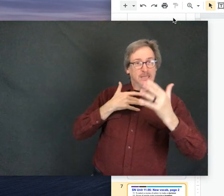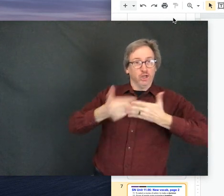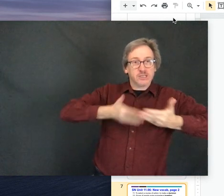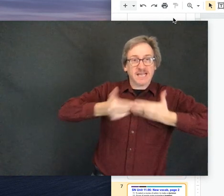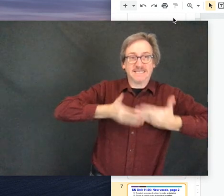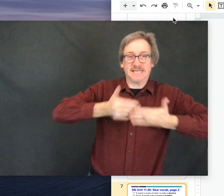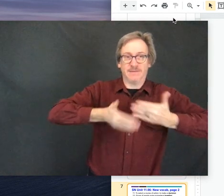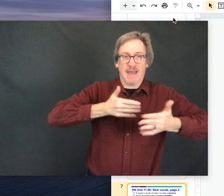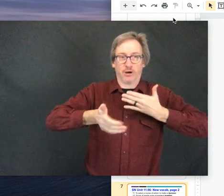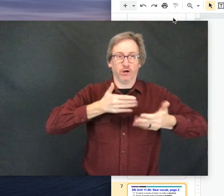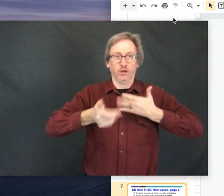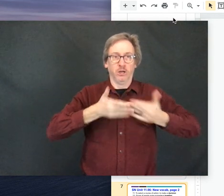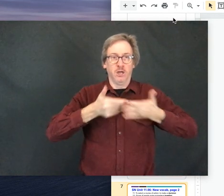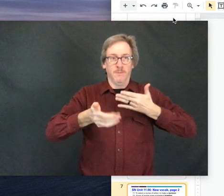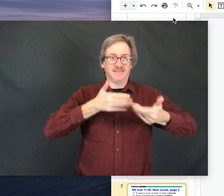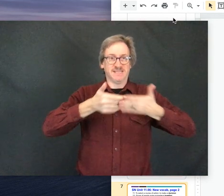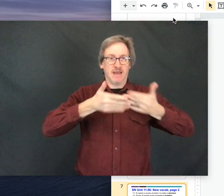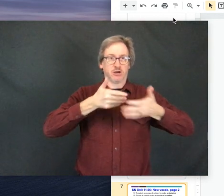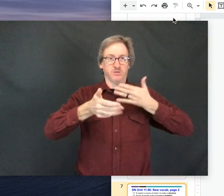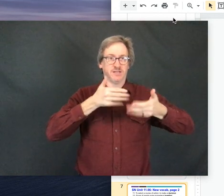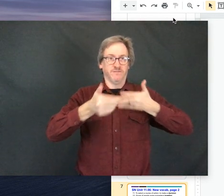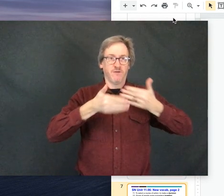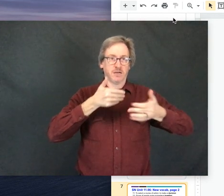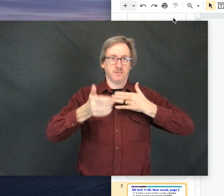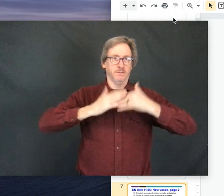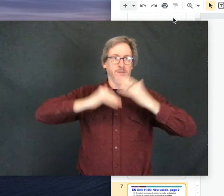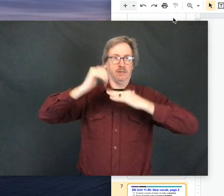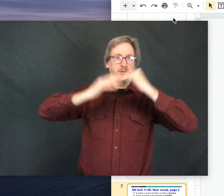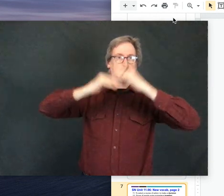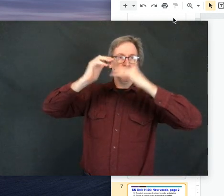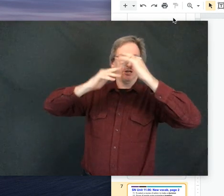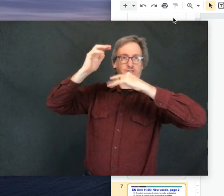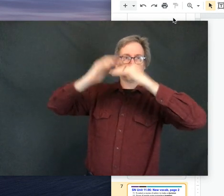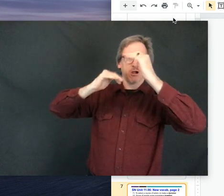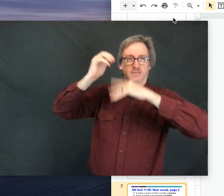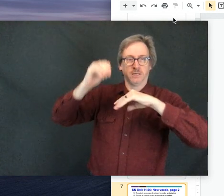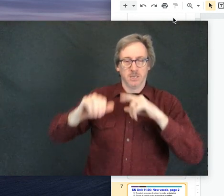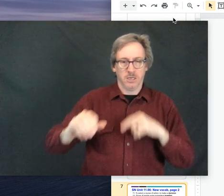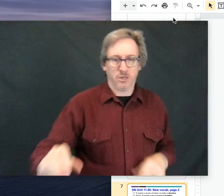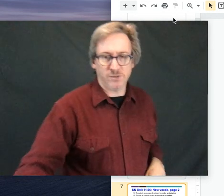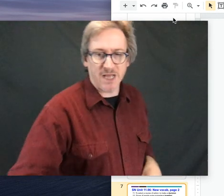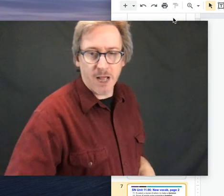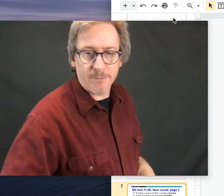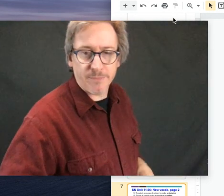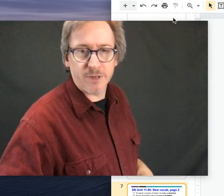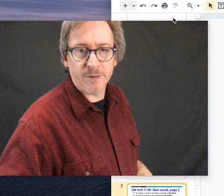It looks like it doesn't matter. But doesn't matter goes to the front. Build and construct goes up.